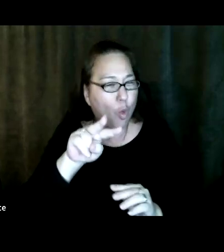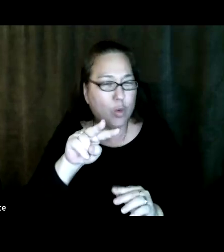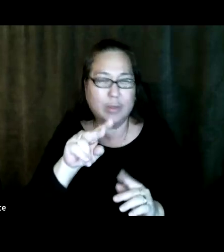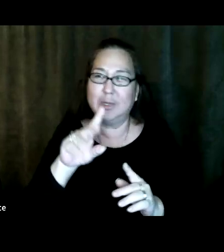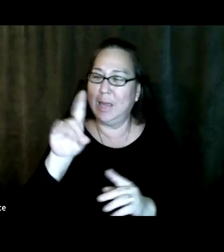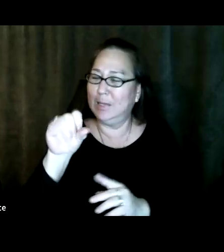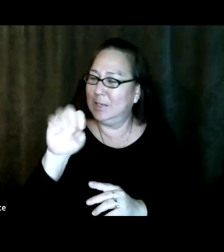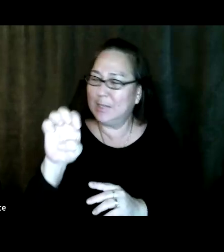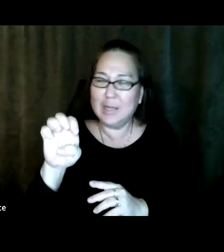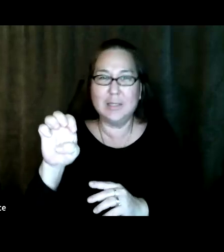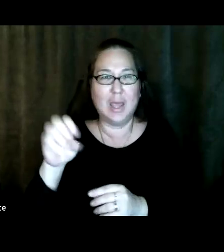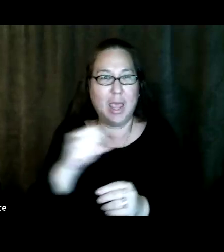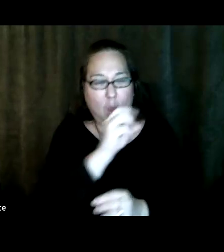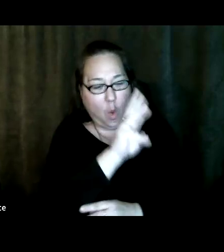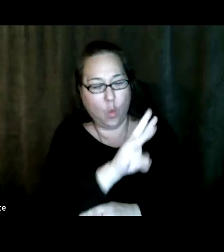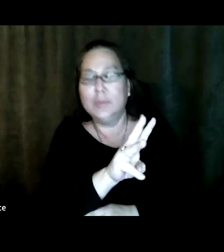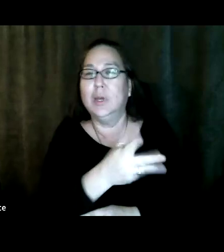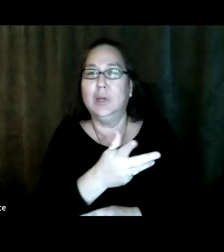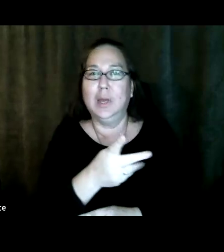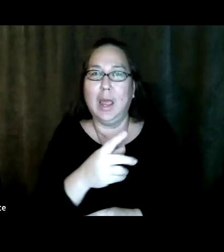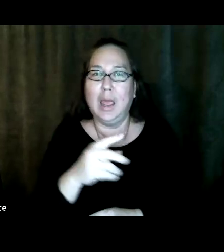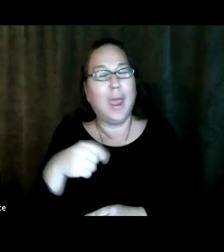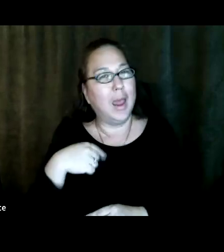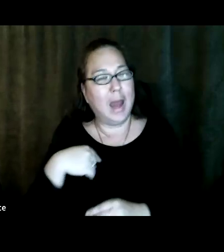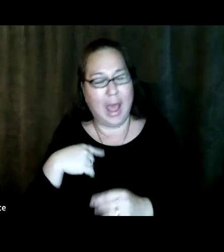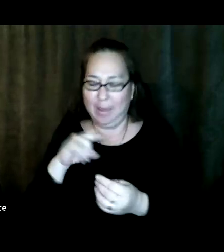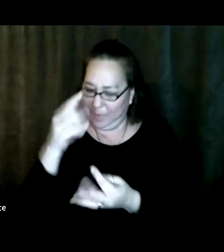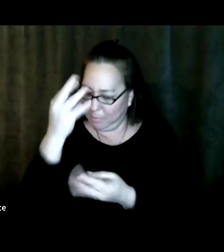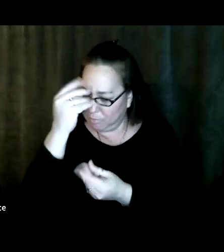calculated the poverty rate for the charter school that my